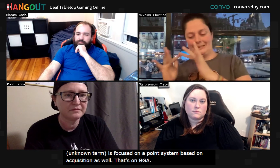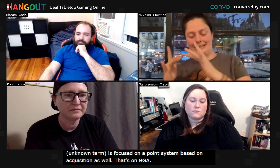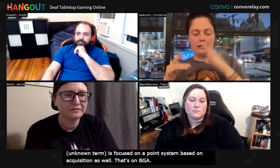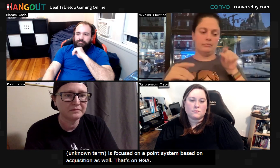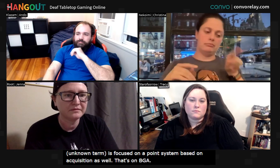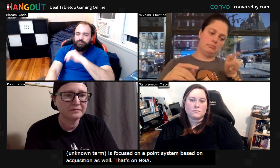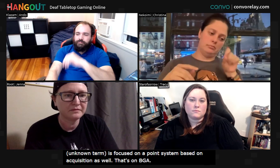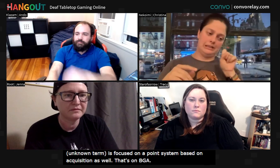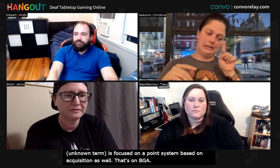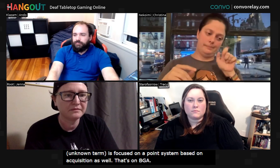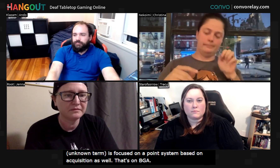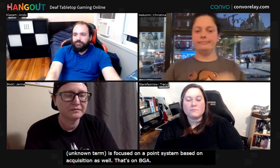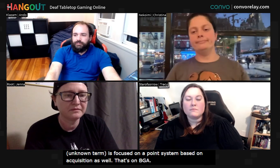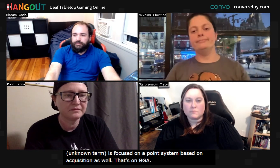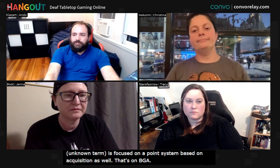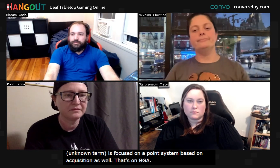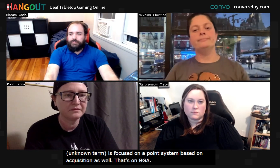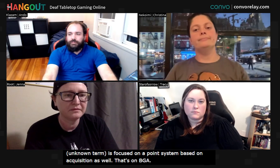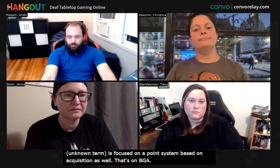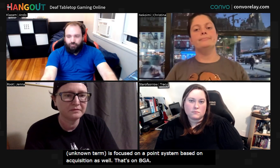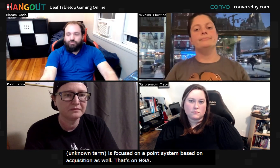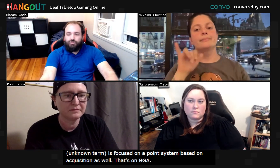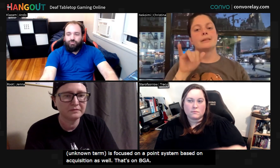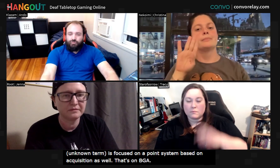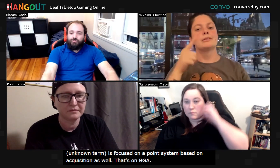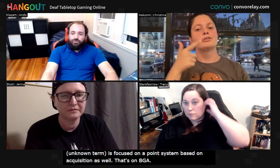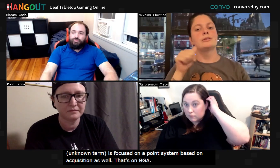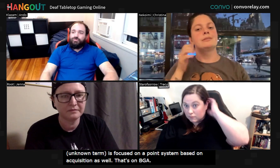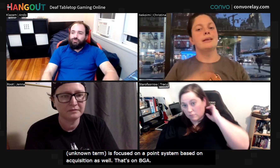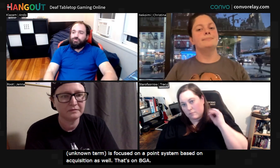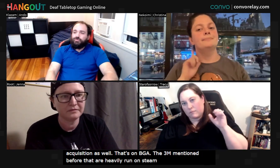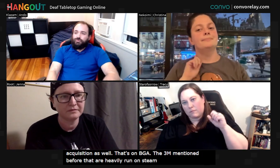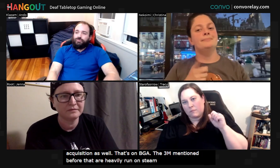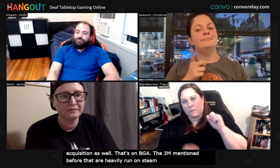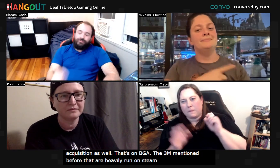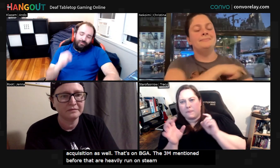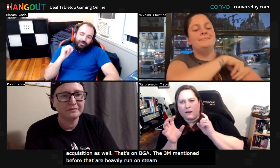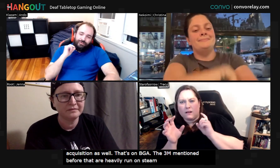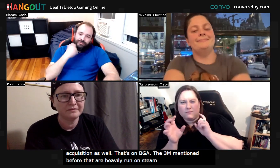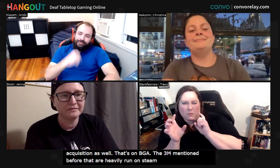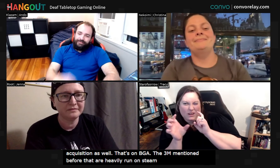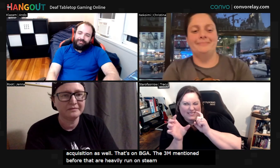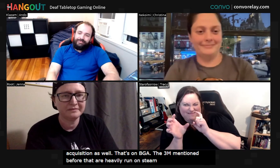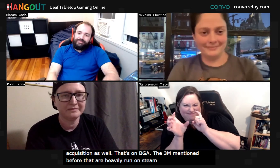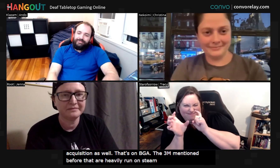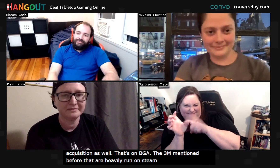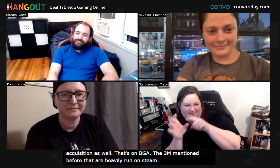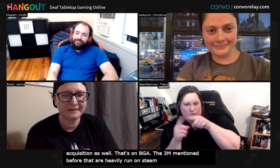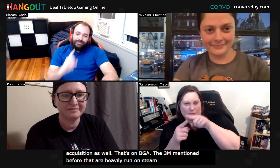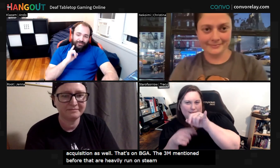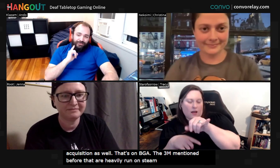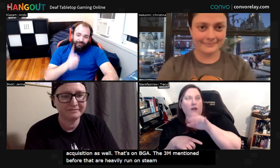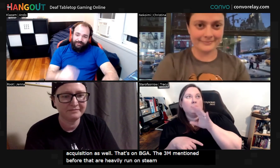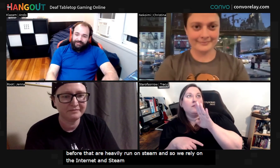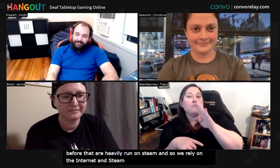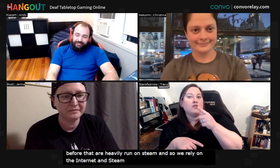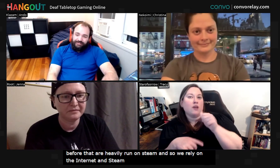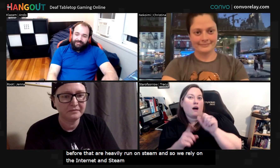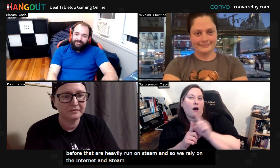Steam. And so we rely on the internet and Steam to play those games. And that's the BGA Sure. side.